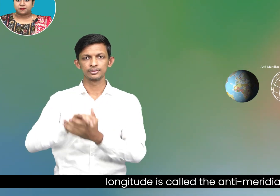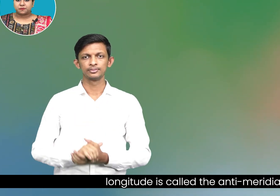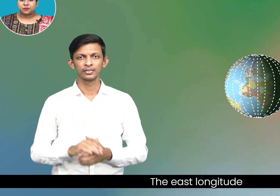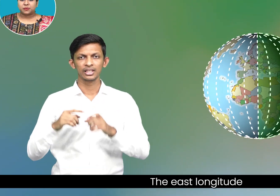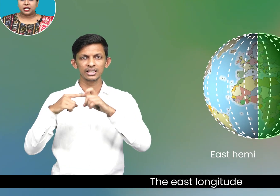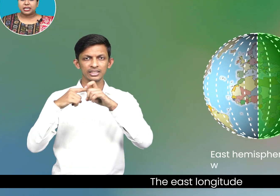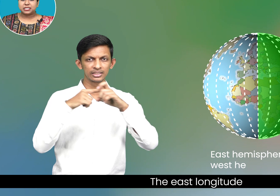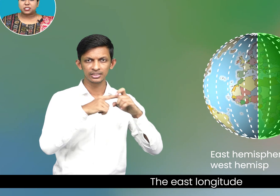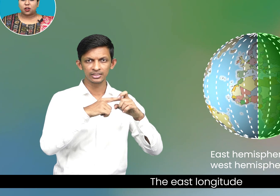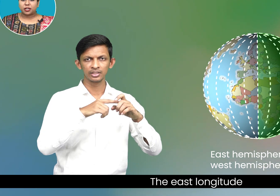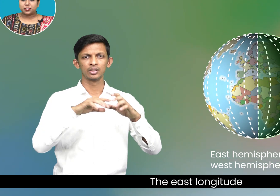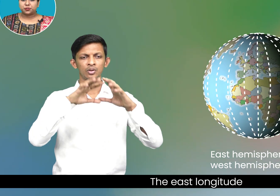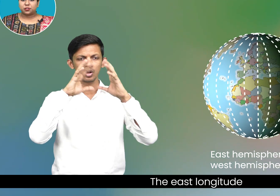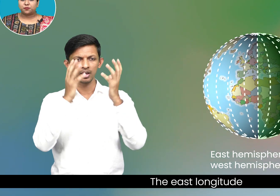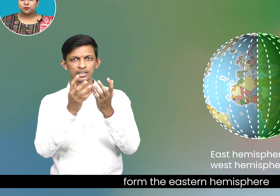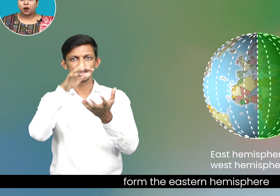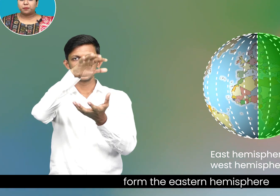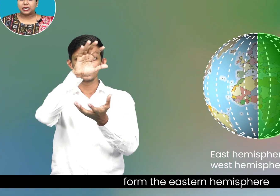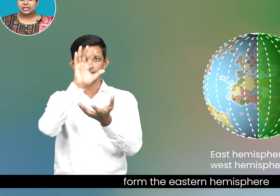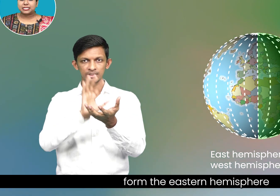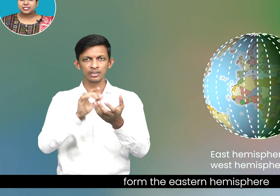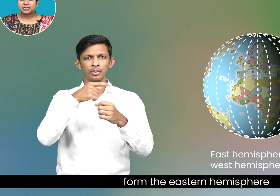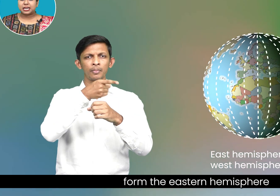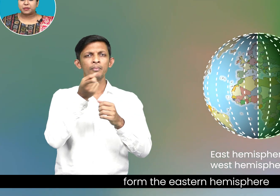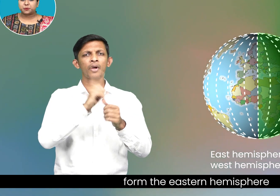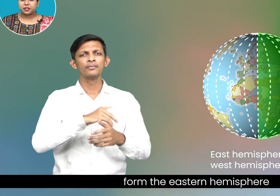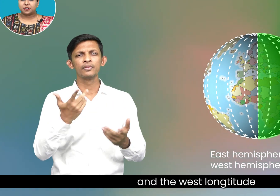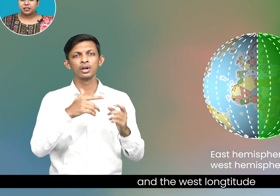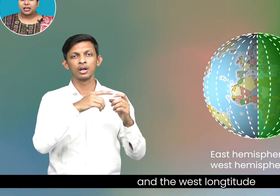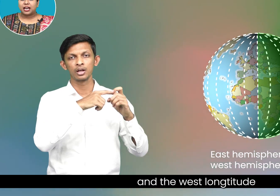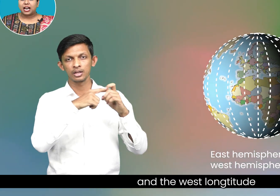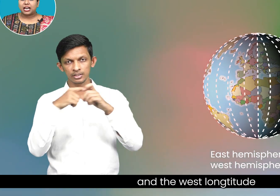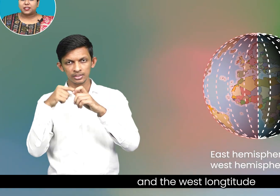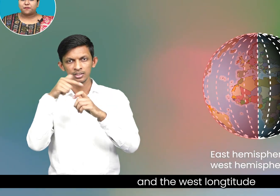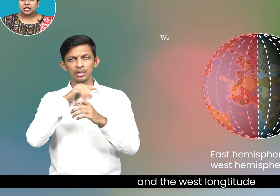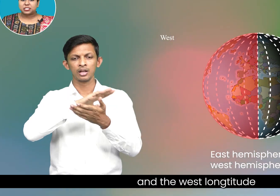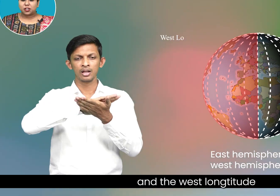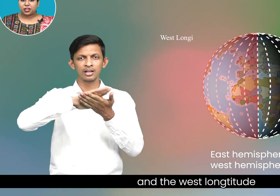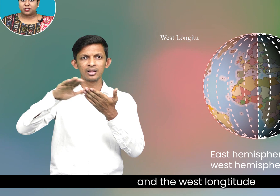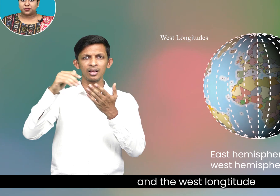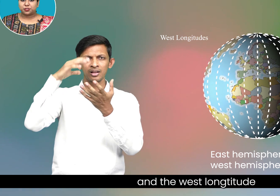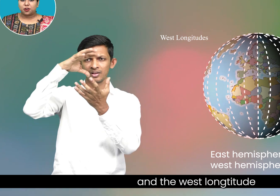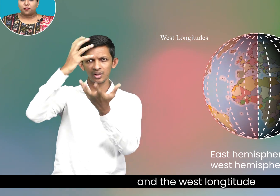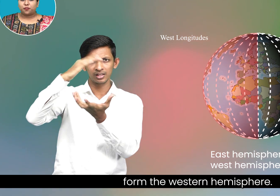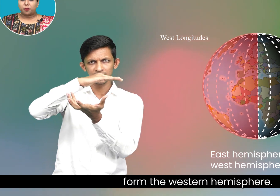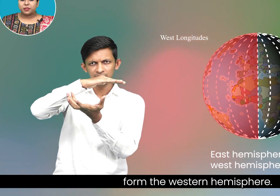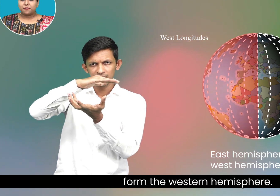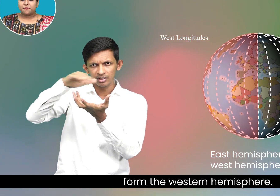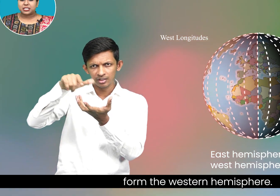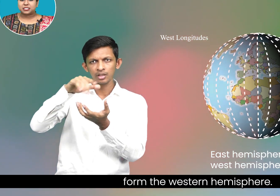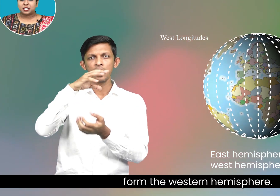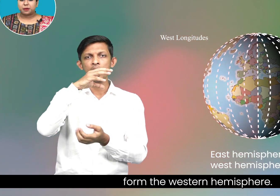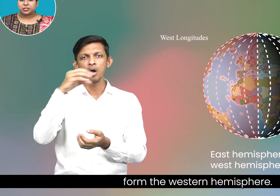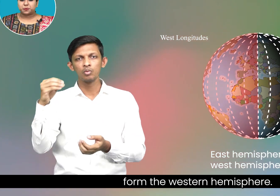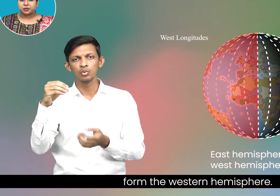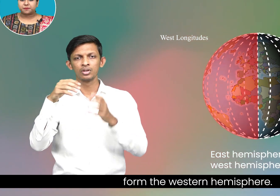The east longitudes form the eastern hemisphere and the west longitudes form the